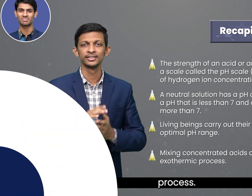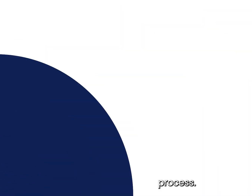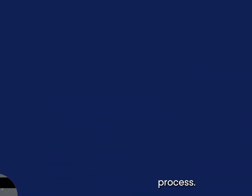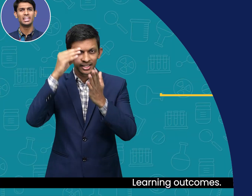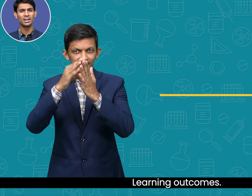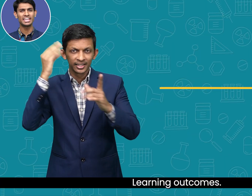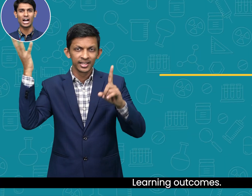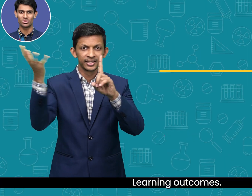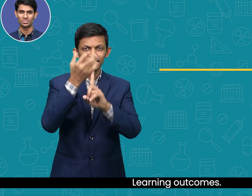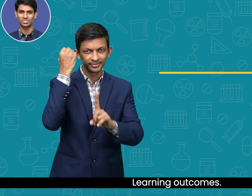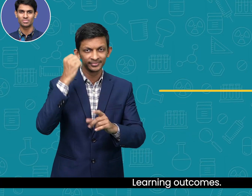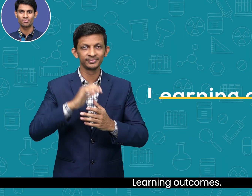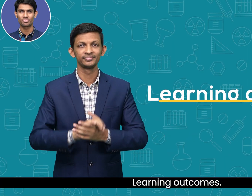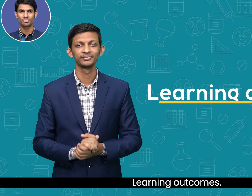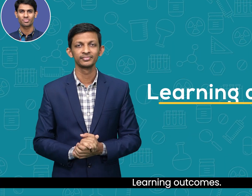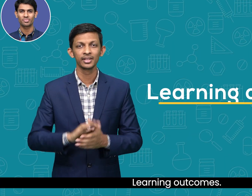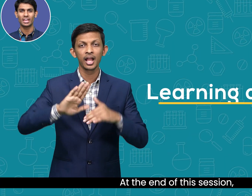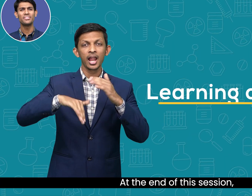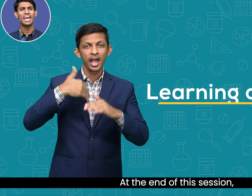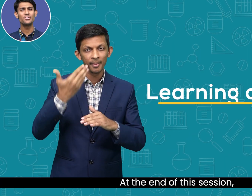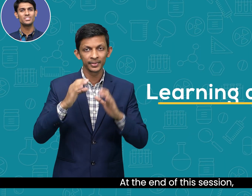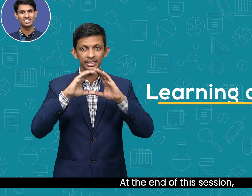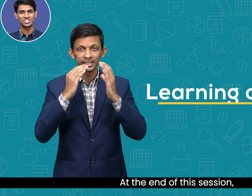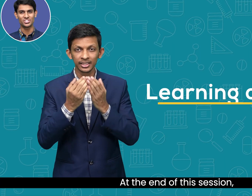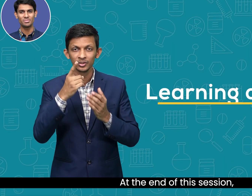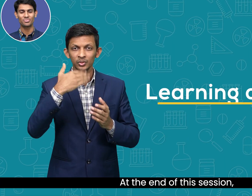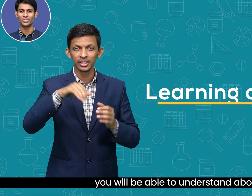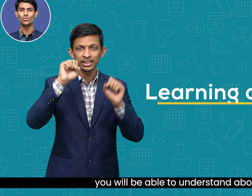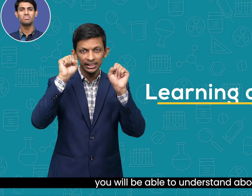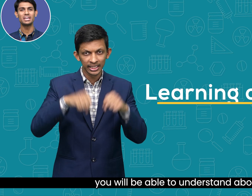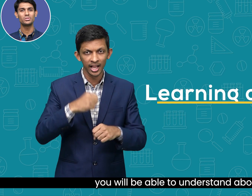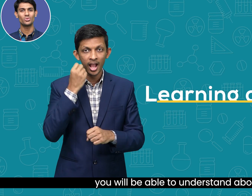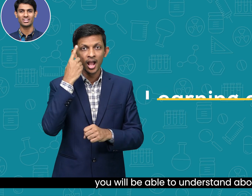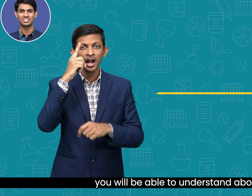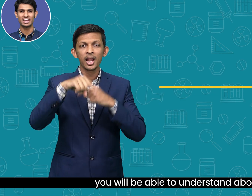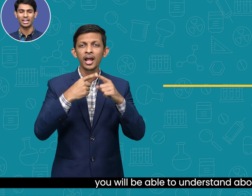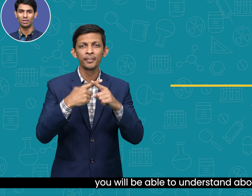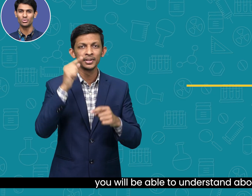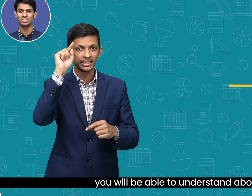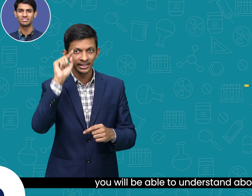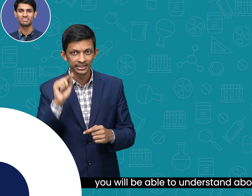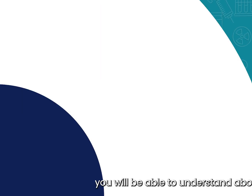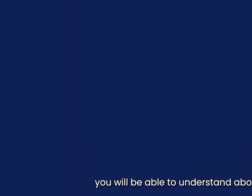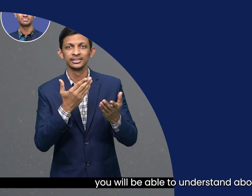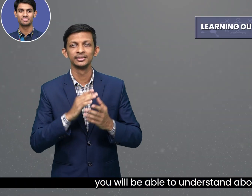process. Learning outcomes. At the end of this session, you will be able to understand